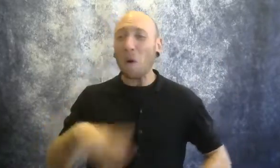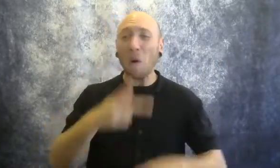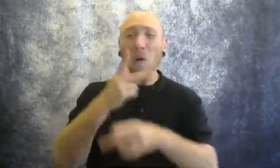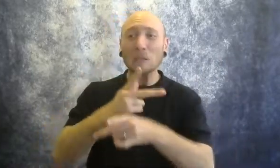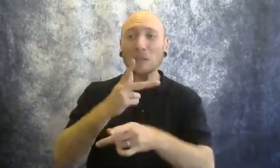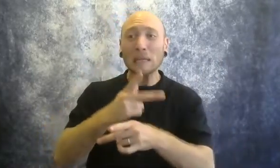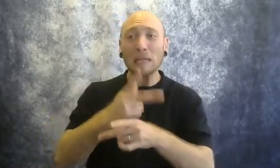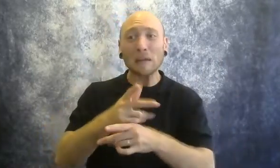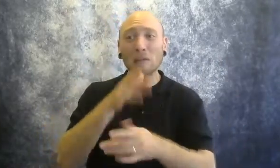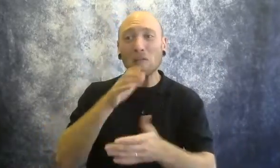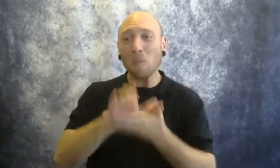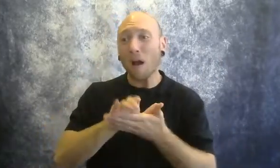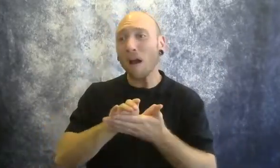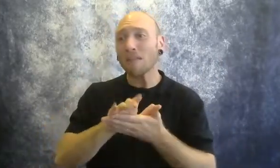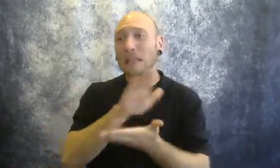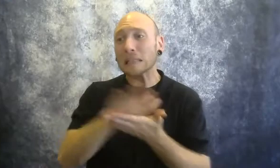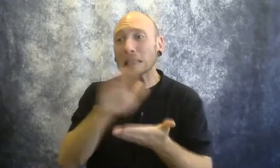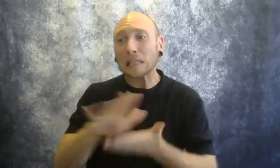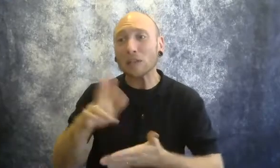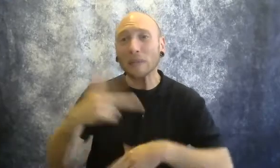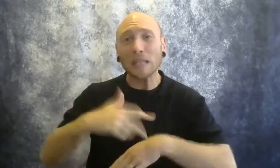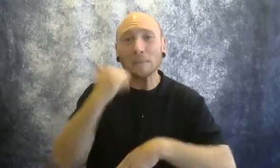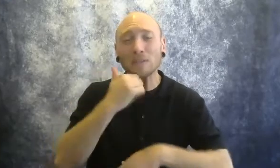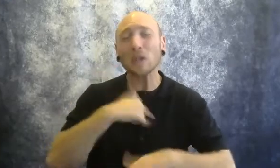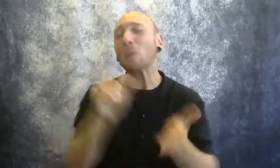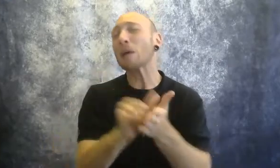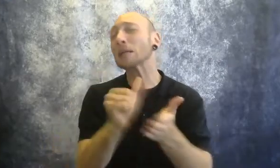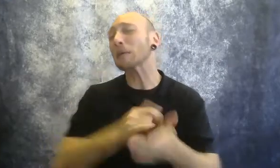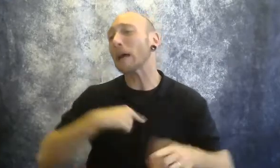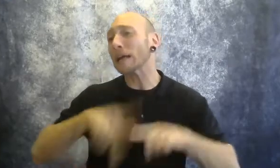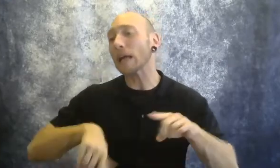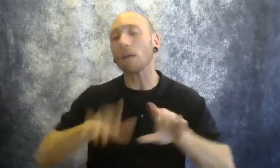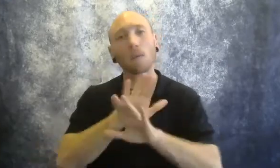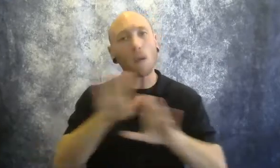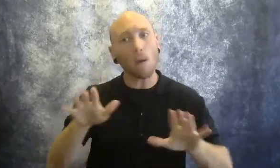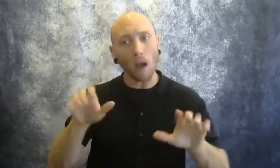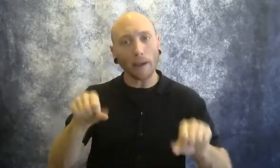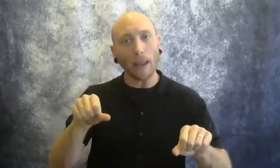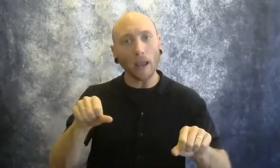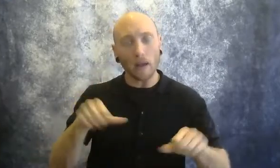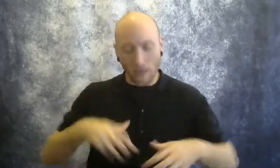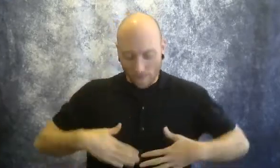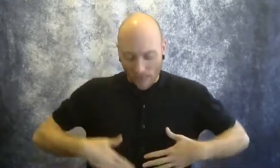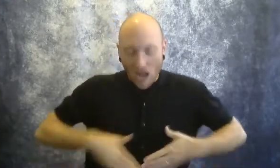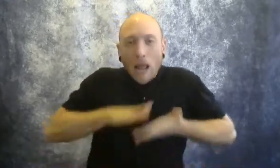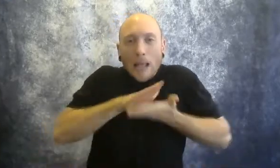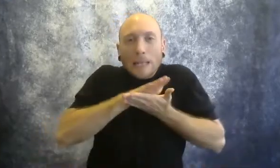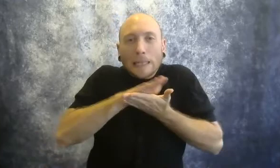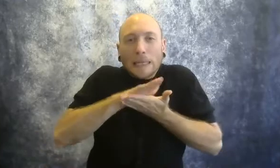We think we can't do these things. I washed her body 3 times a day. I cleansed it